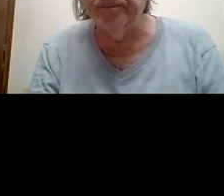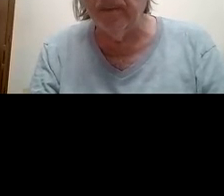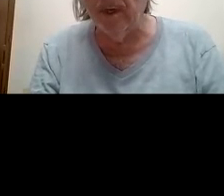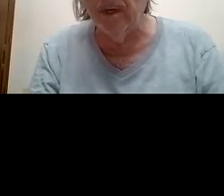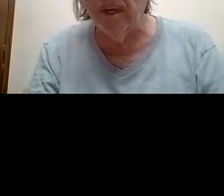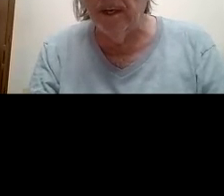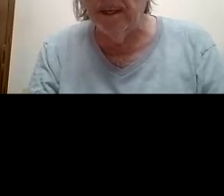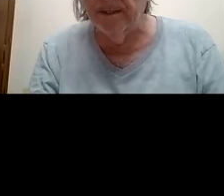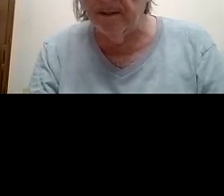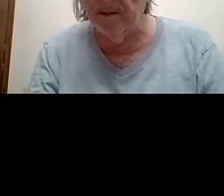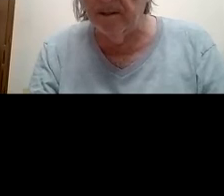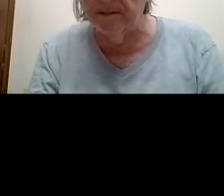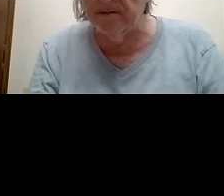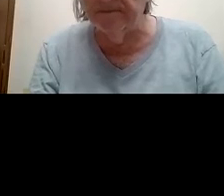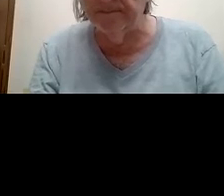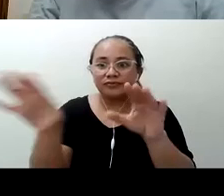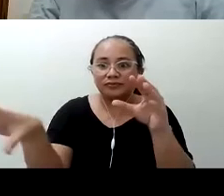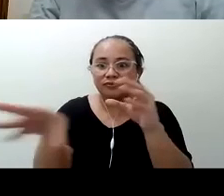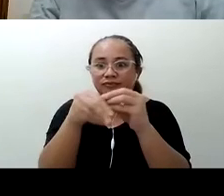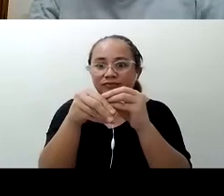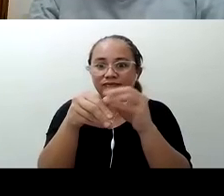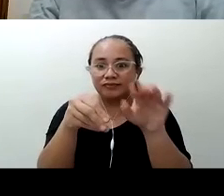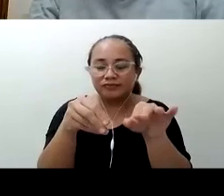orientation. Now also,